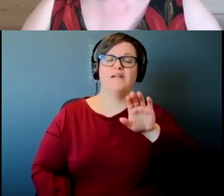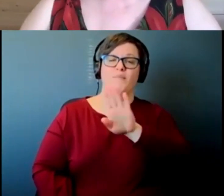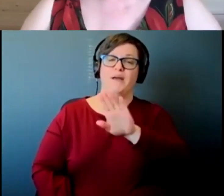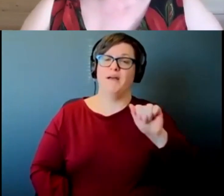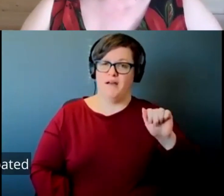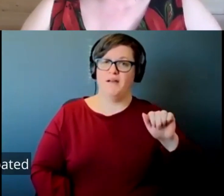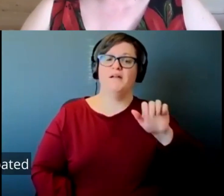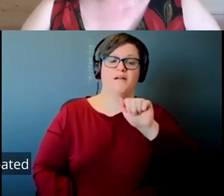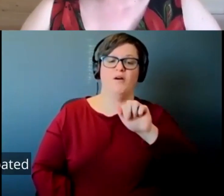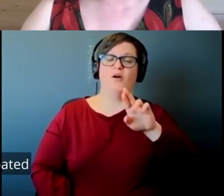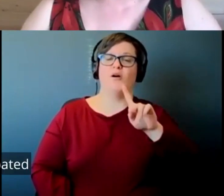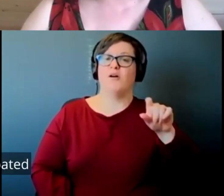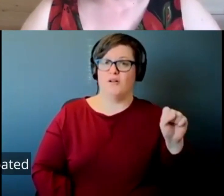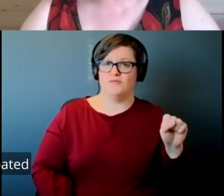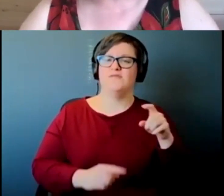He